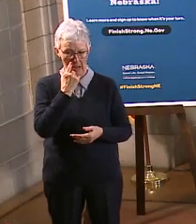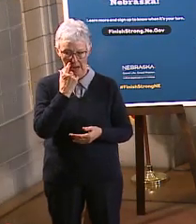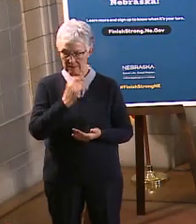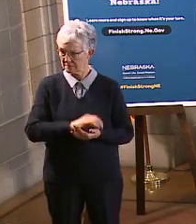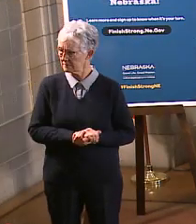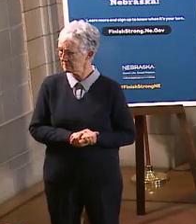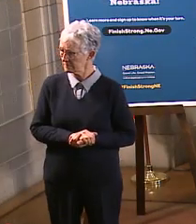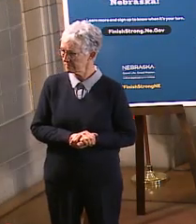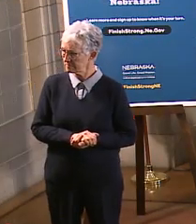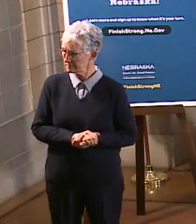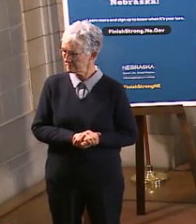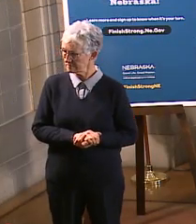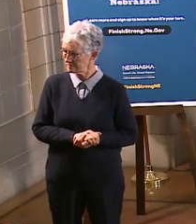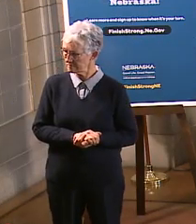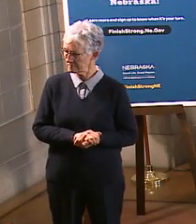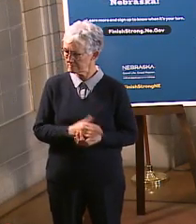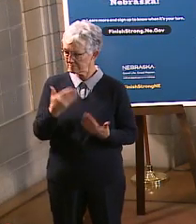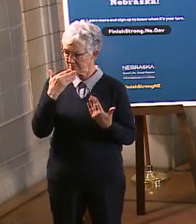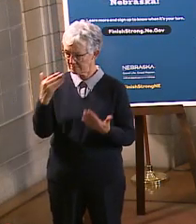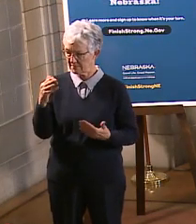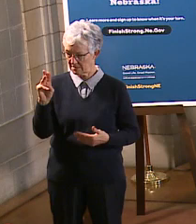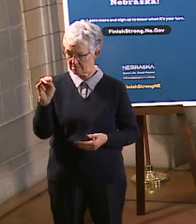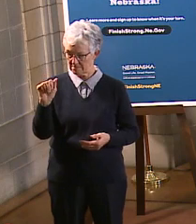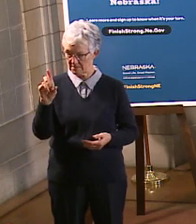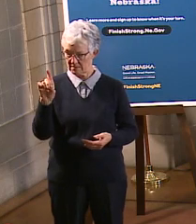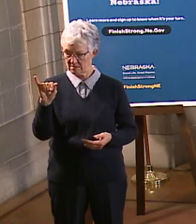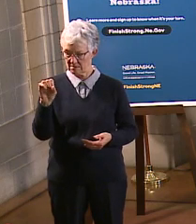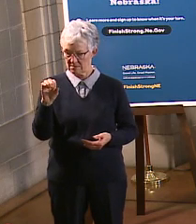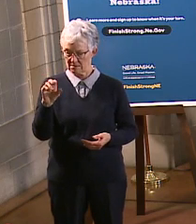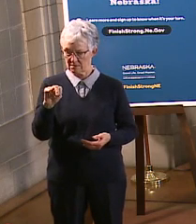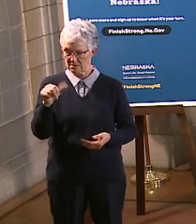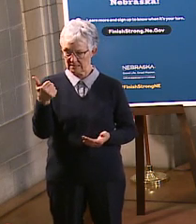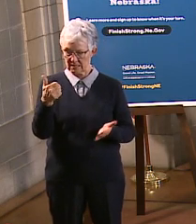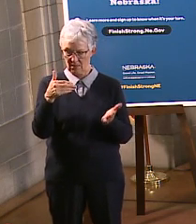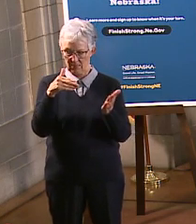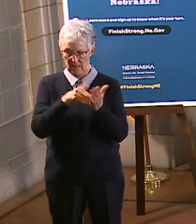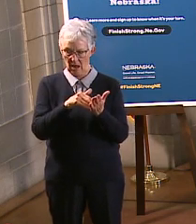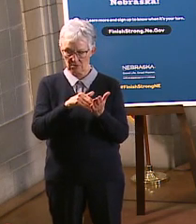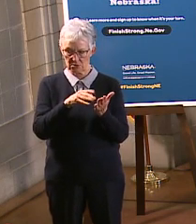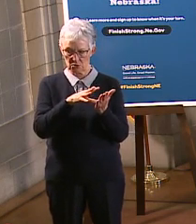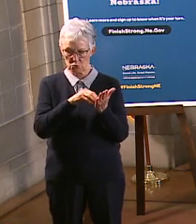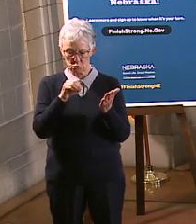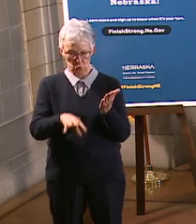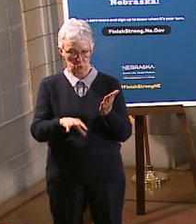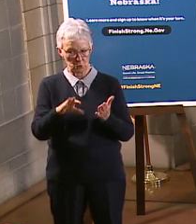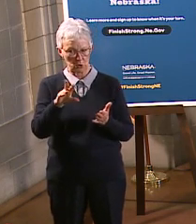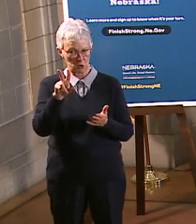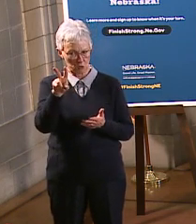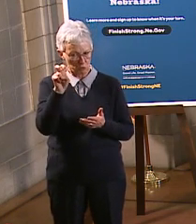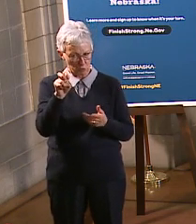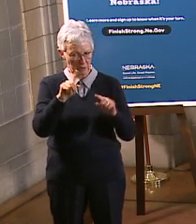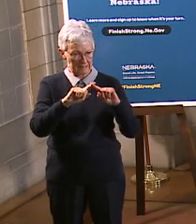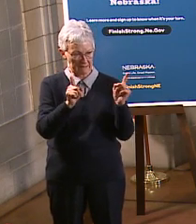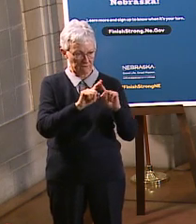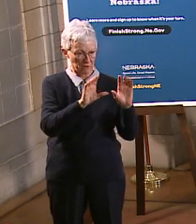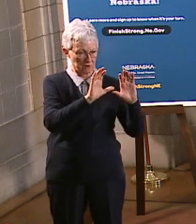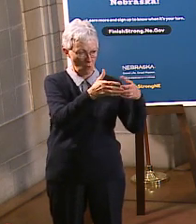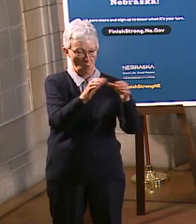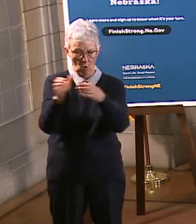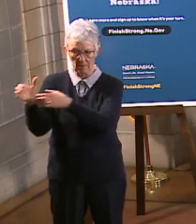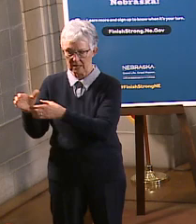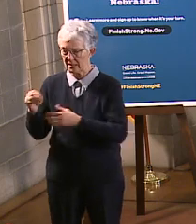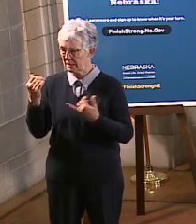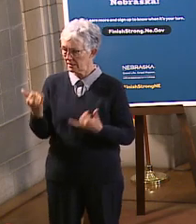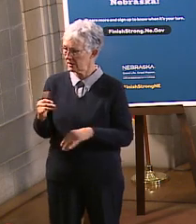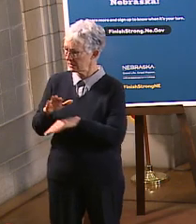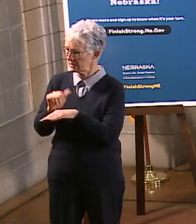All right, great. Well, thank you very much, Madison. Very impressive. 10,000 students and 200 chapters. That's awesome. All right. Well, now let's go ahead and call